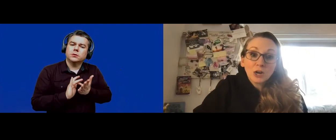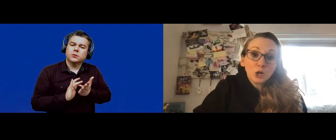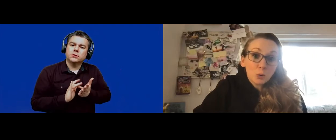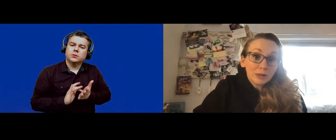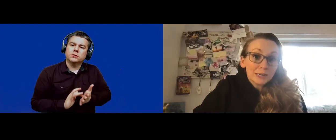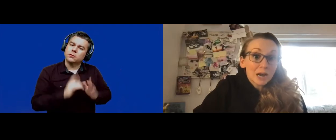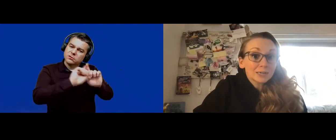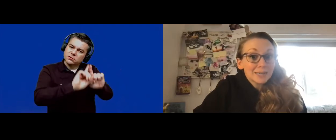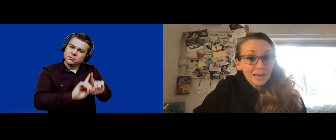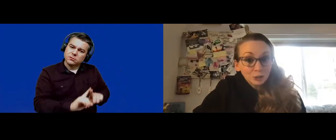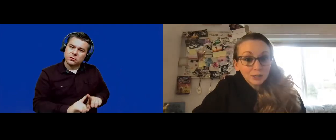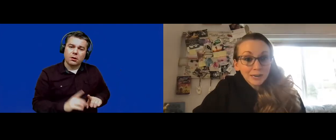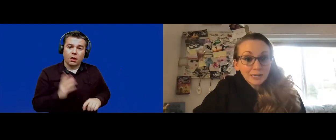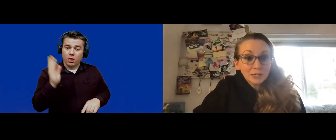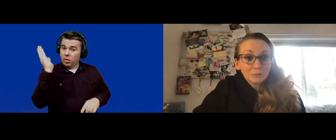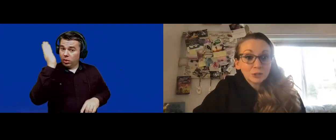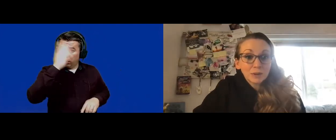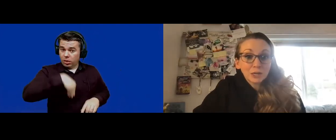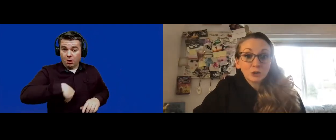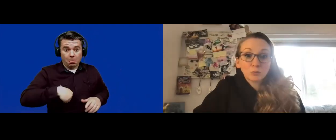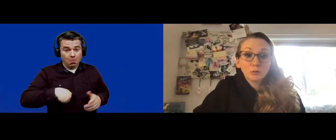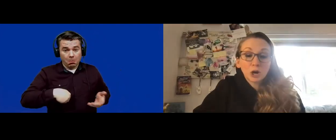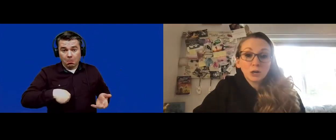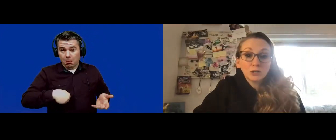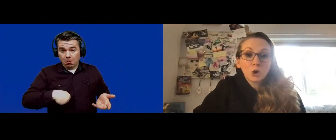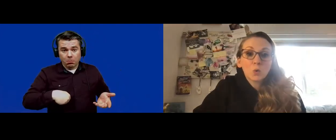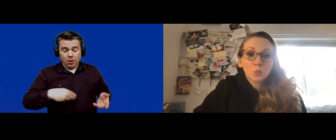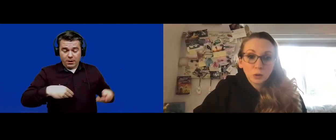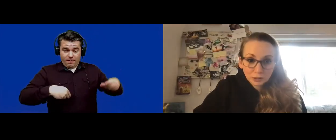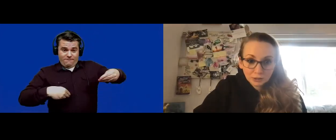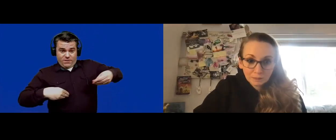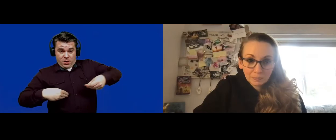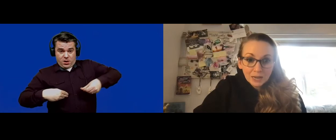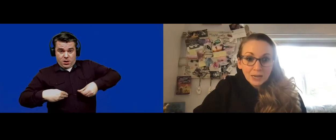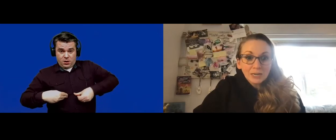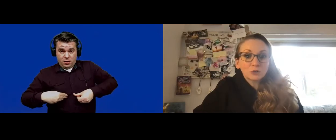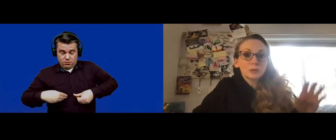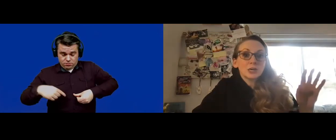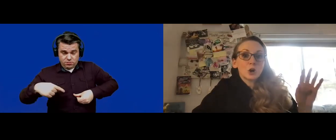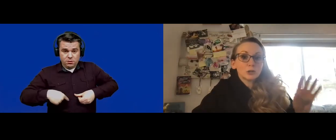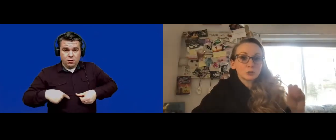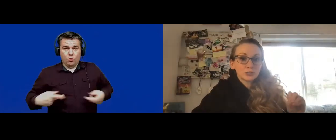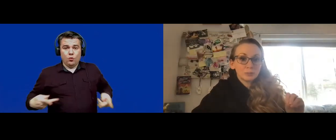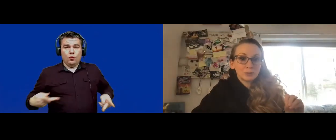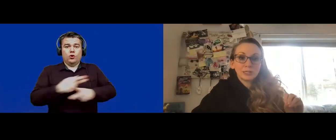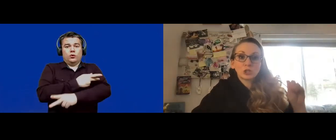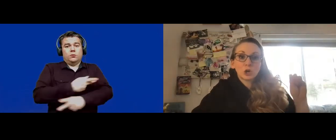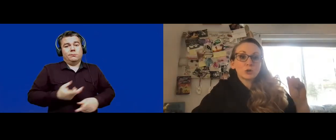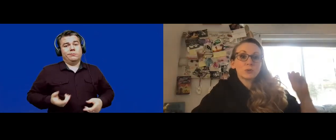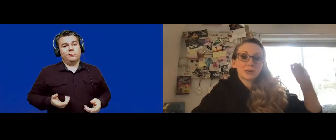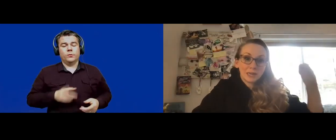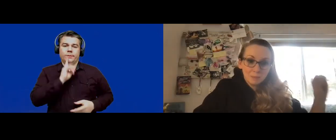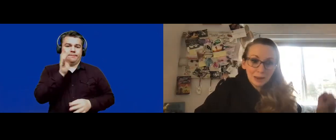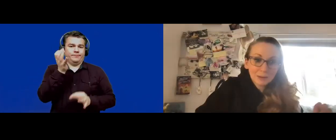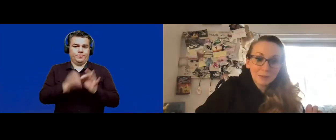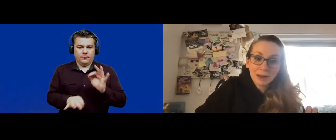we've unknowingly, unintentionally ended up just making the root cause worse. It's really all so simple. It started